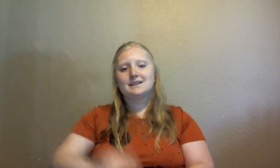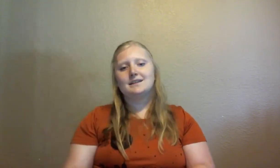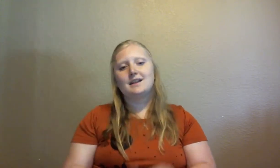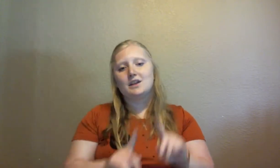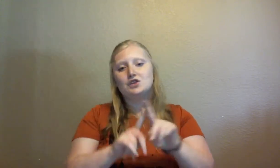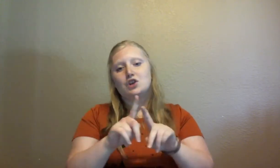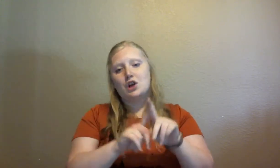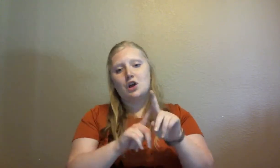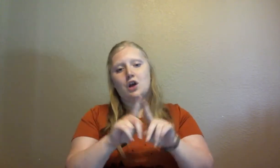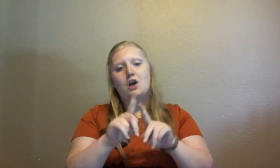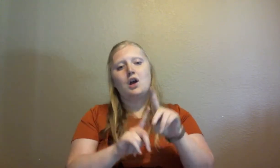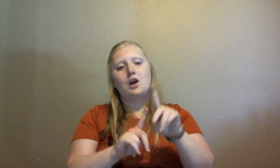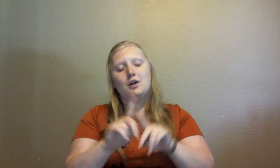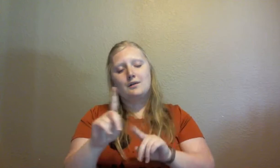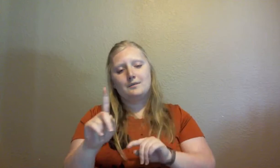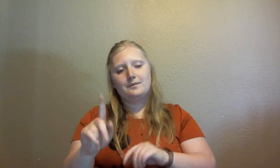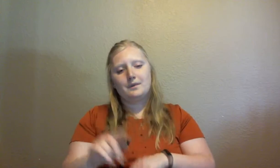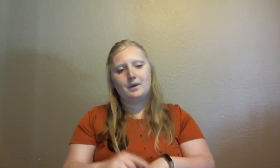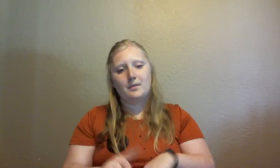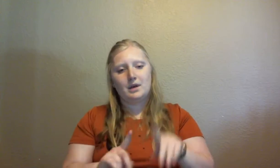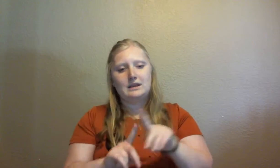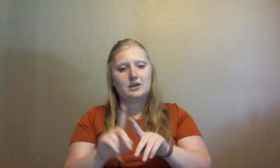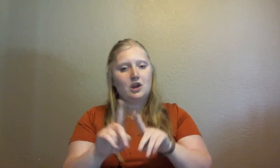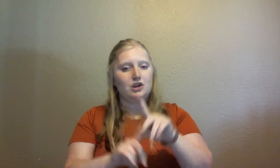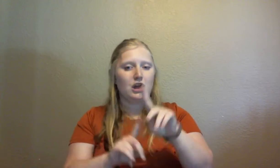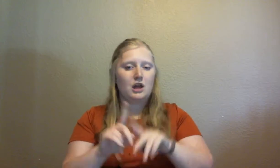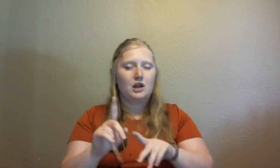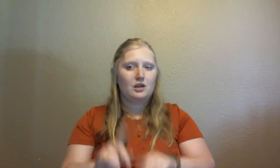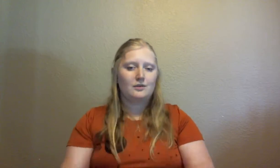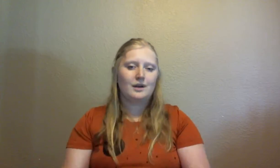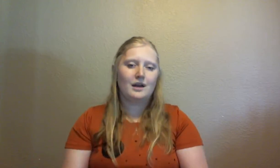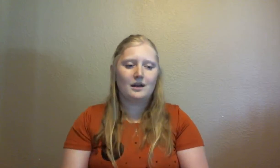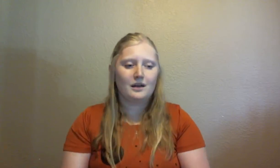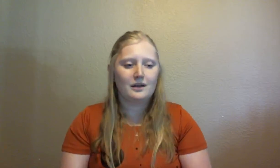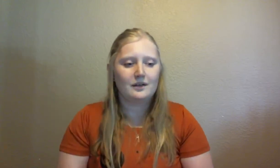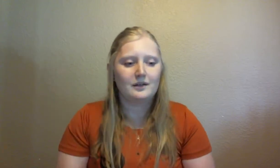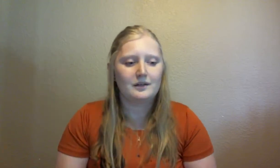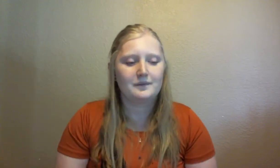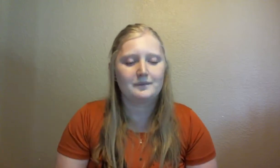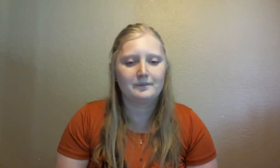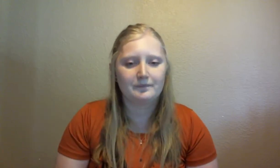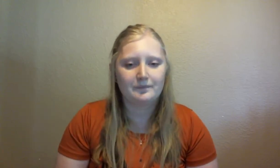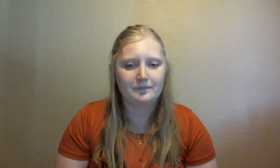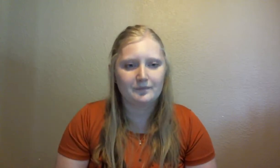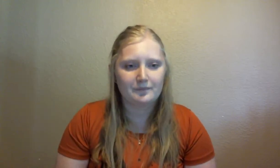all around. Where the bright stars shine all around.